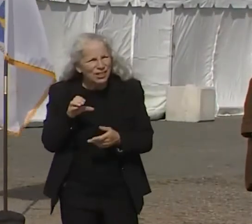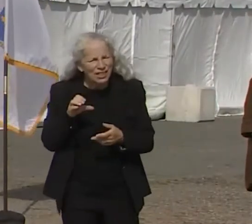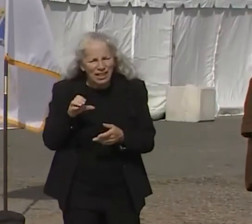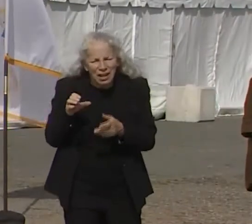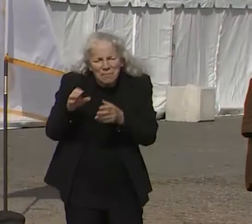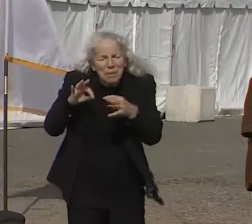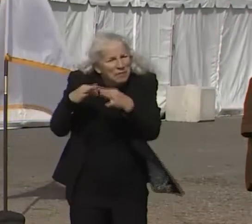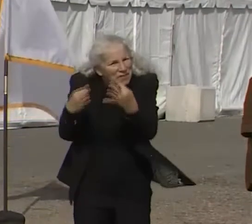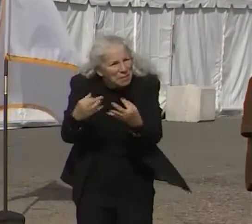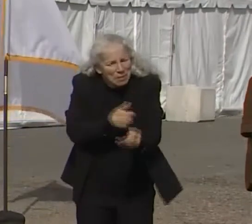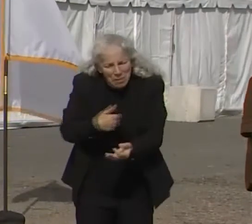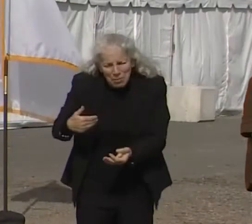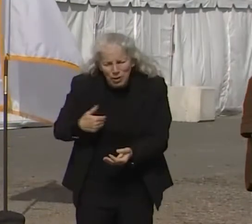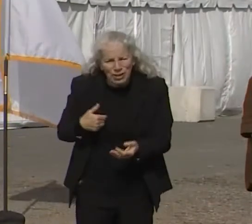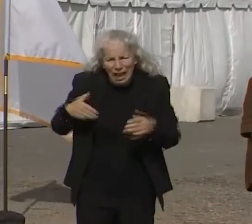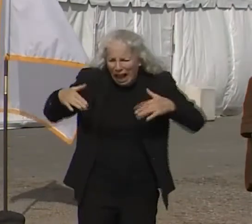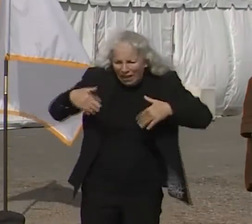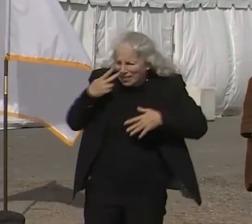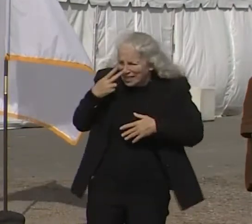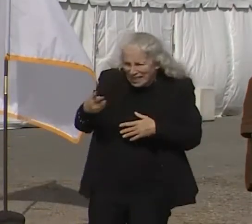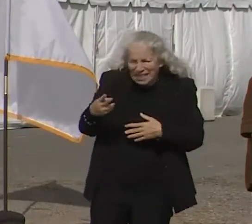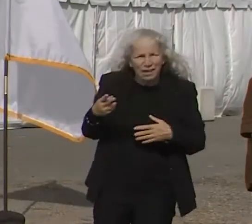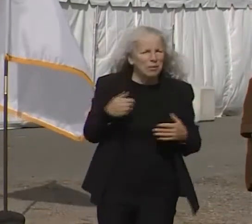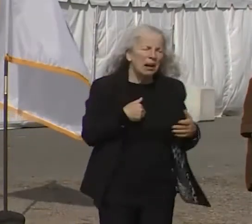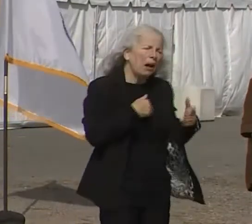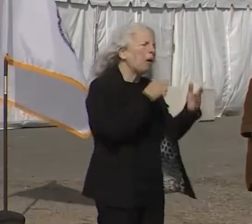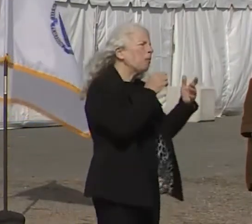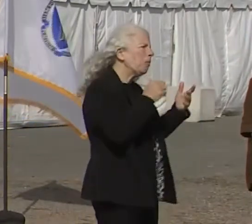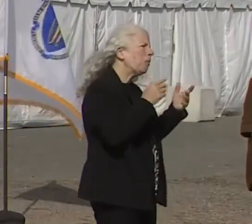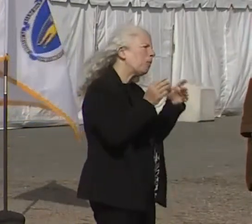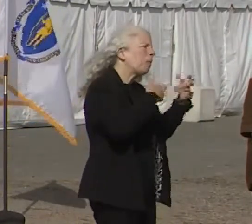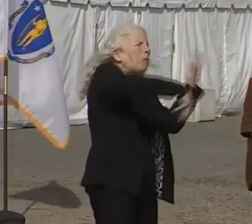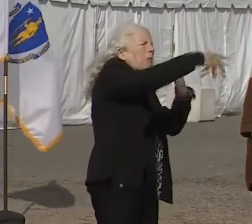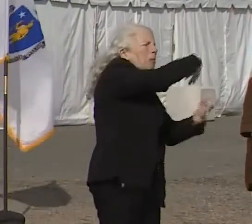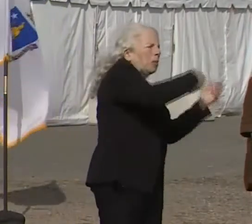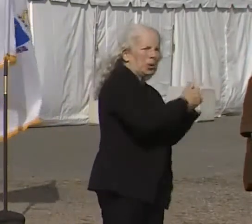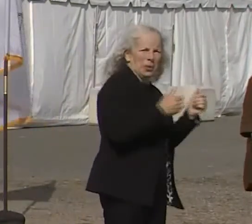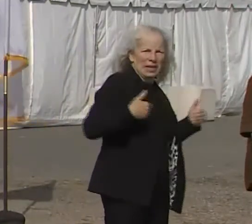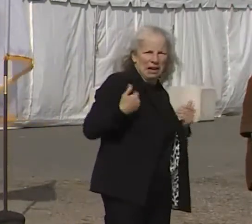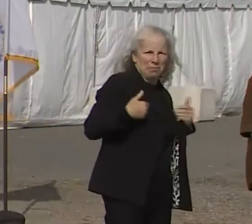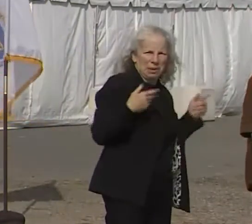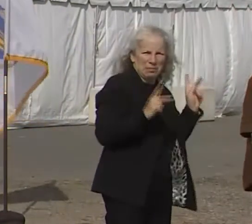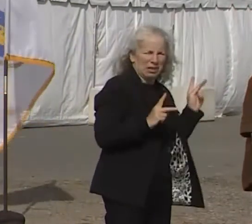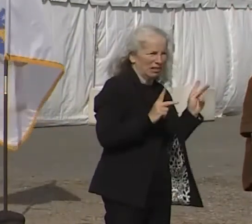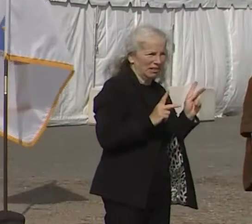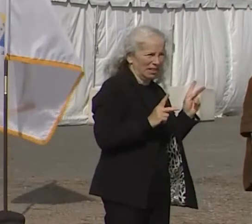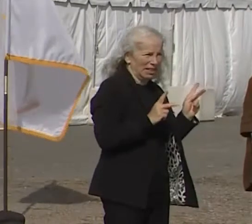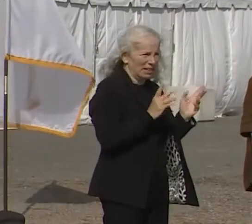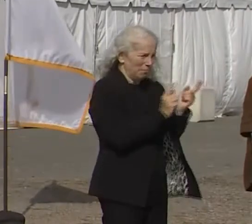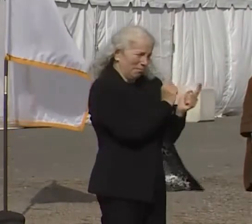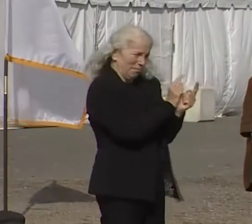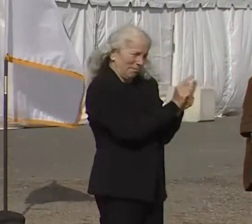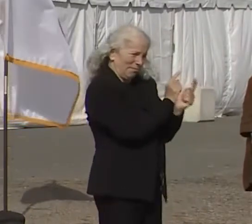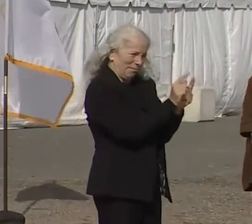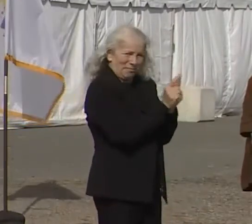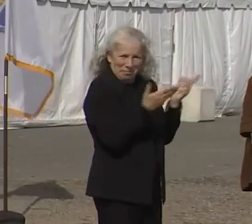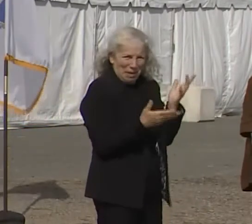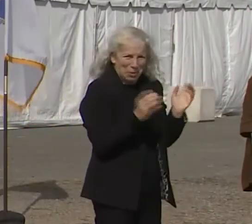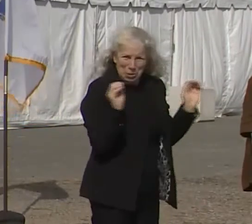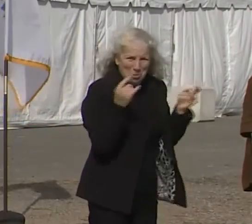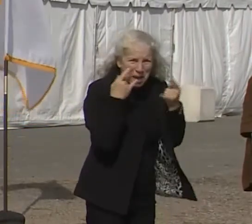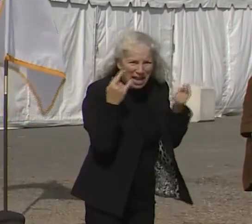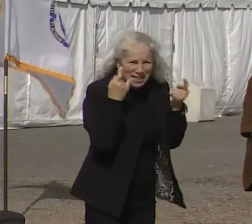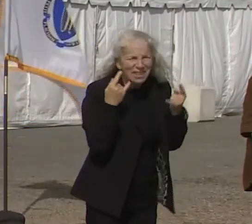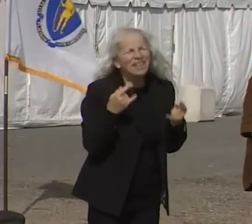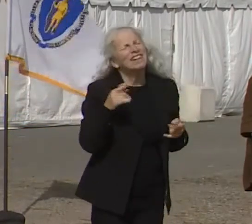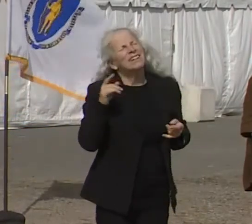haven't seen for a while, and you've been out and about with younger folks in close contact, and you haven't been wearing a mask,